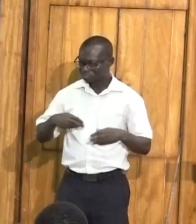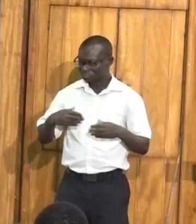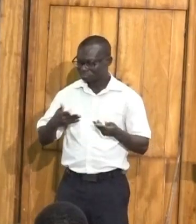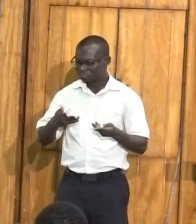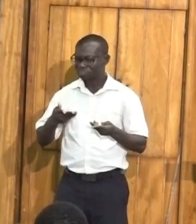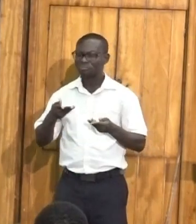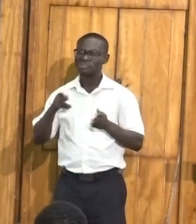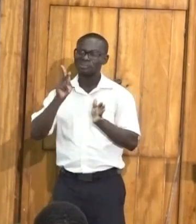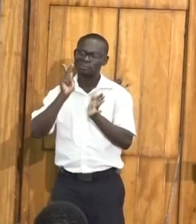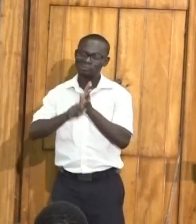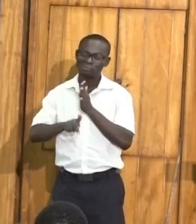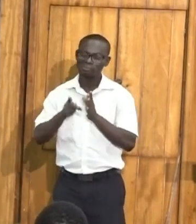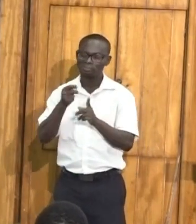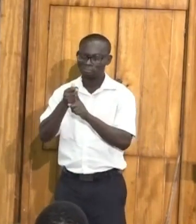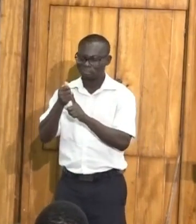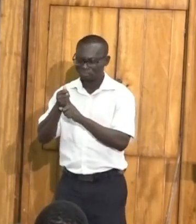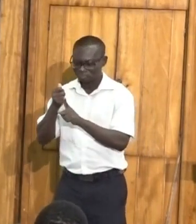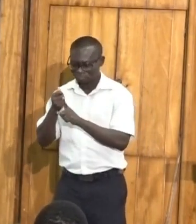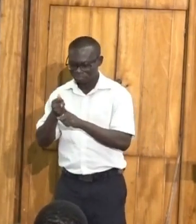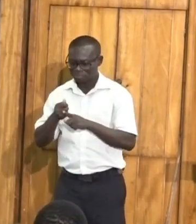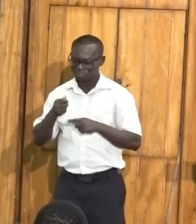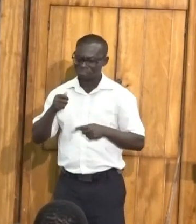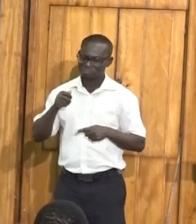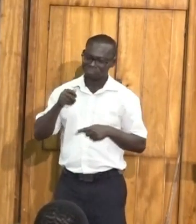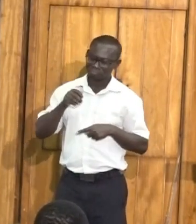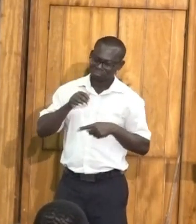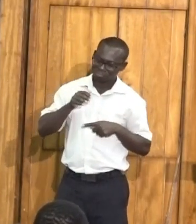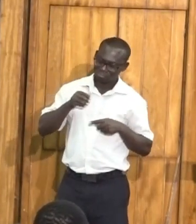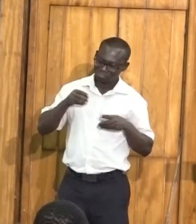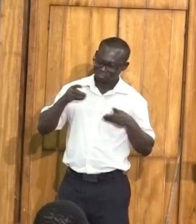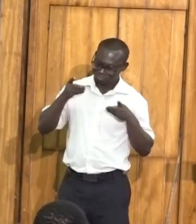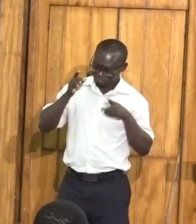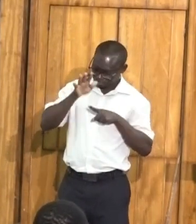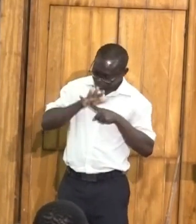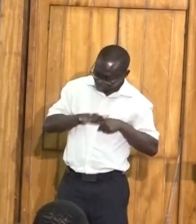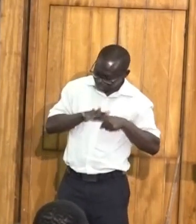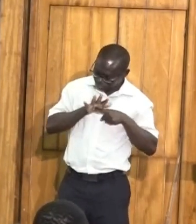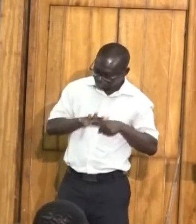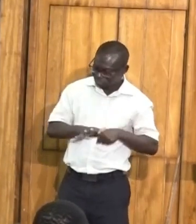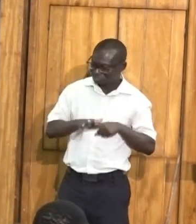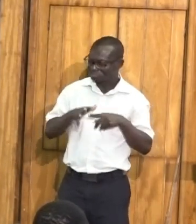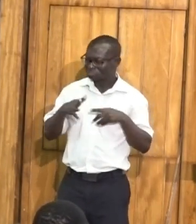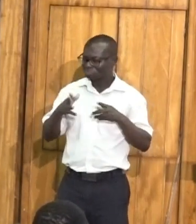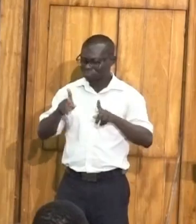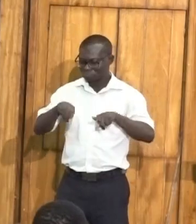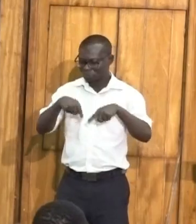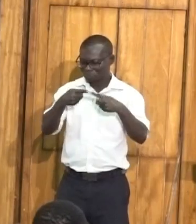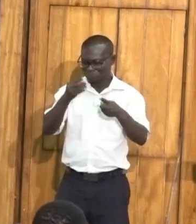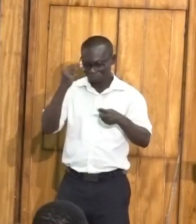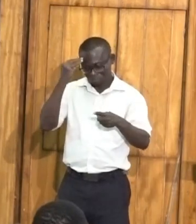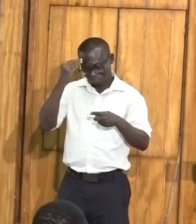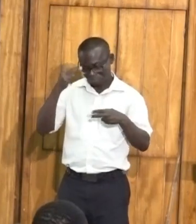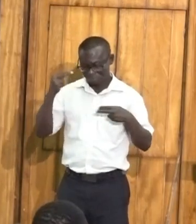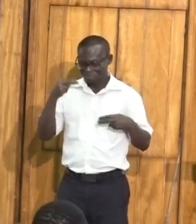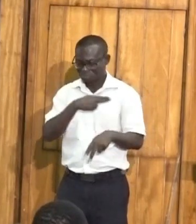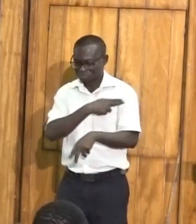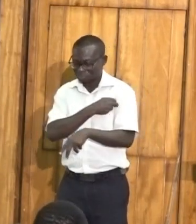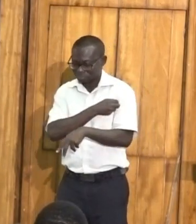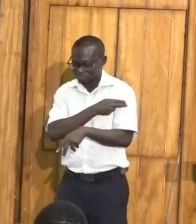had depression. One of the brothers was admitted in a psychiatric hospital, and they also